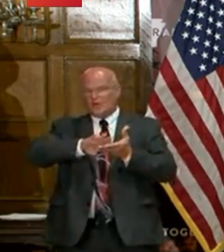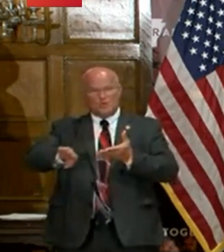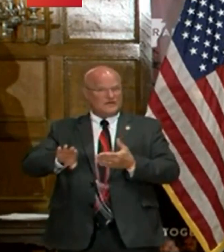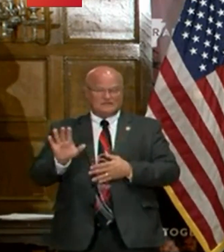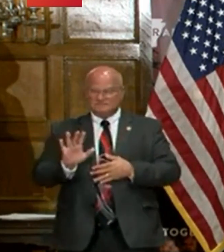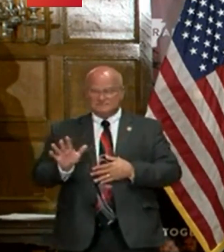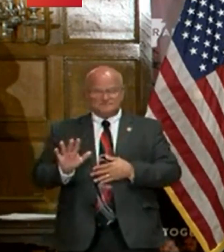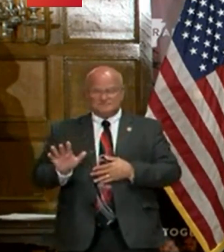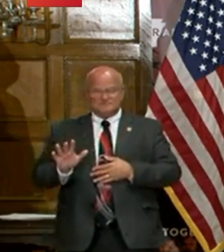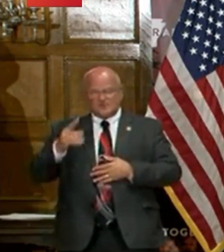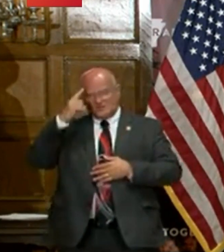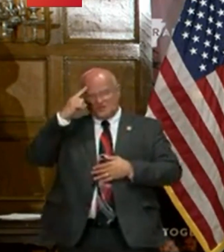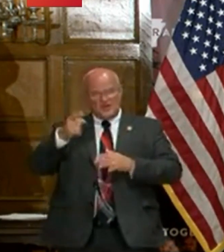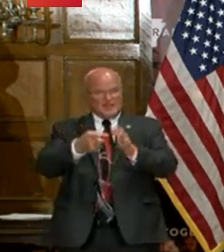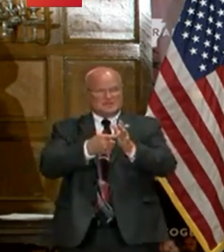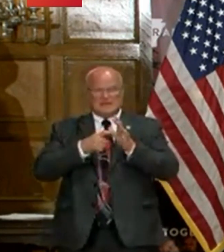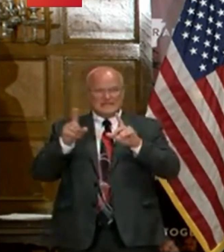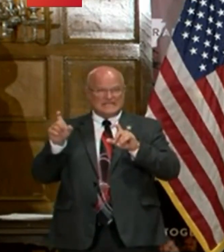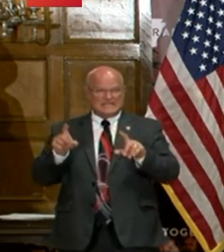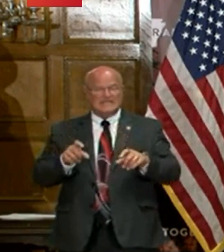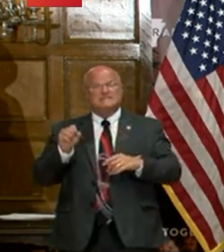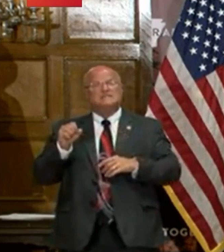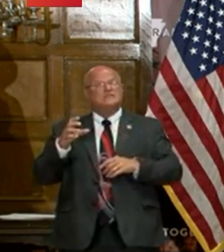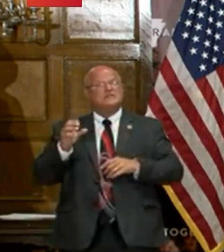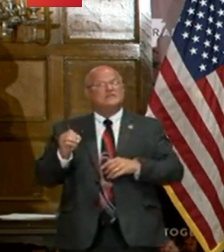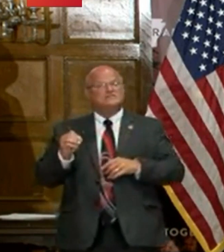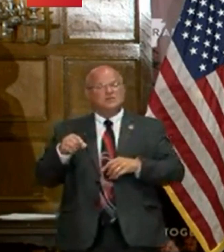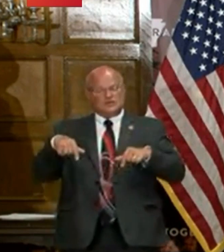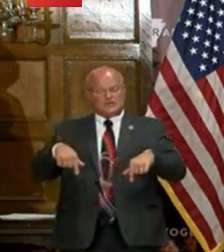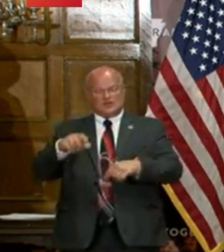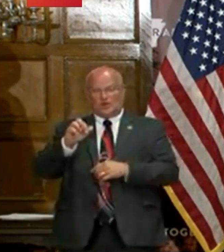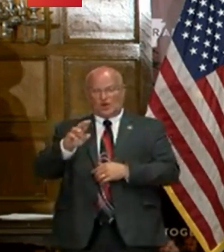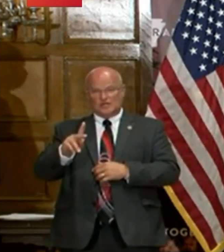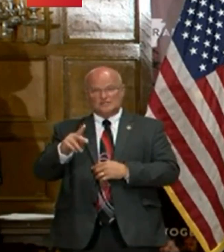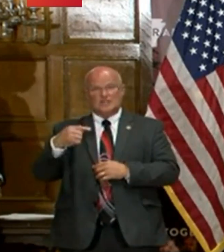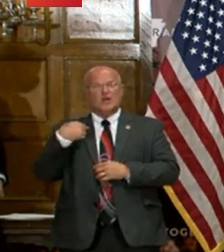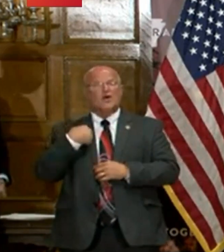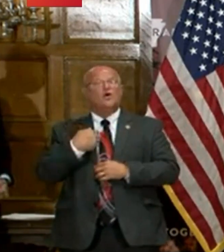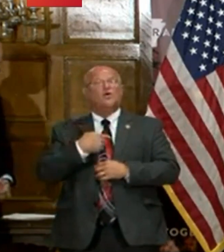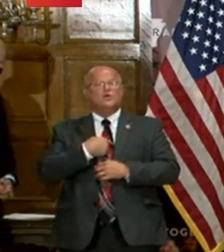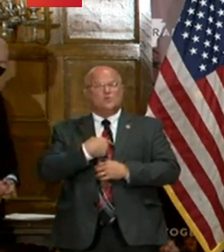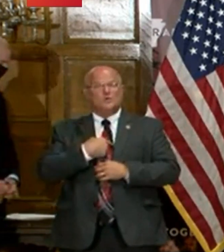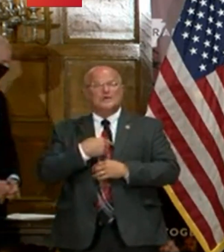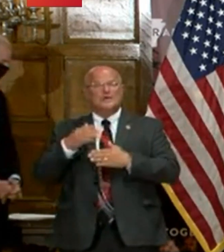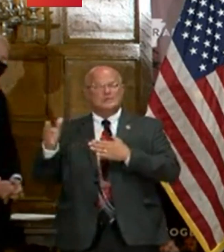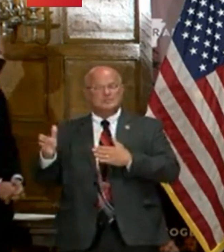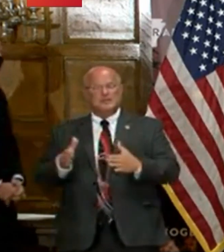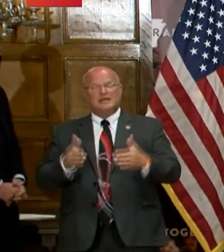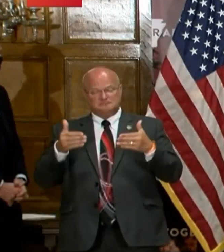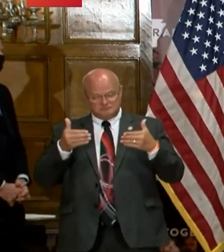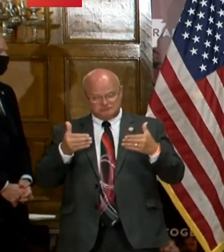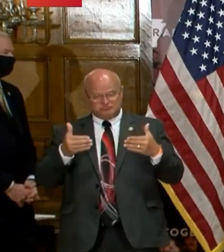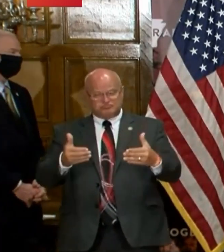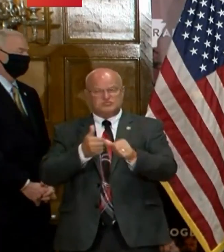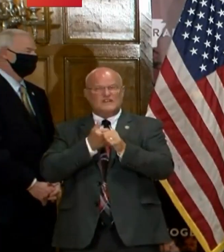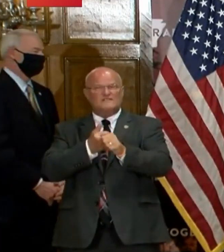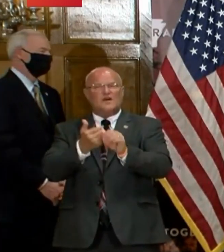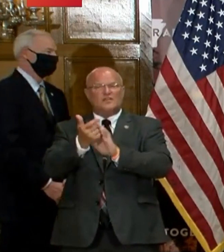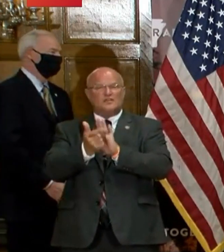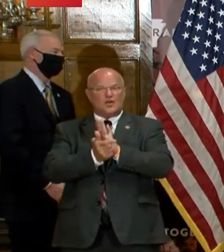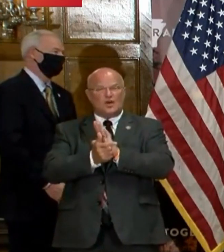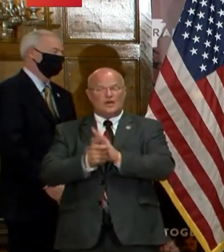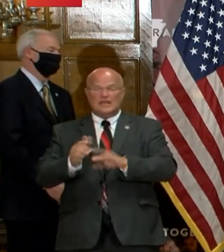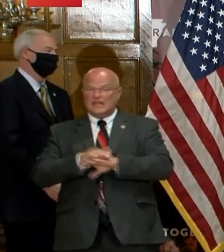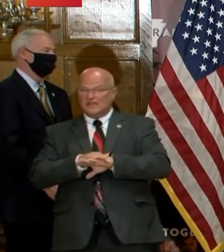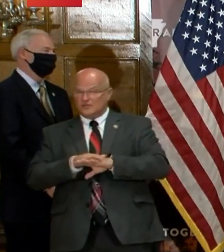waivers for the mandated testing. So in Arkansas, we intend to proceed and follow the law. If we